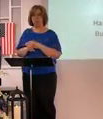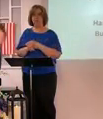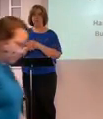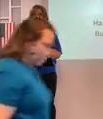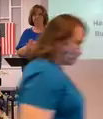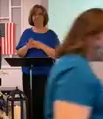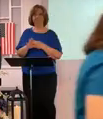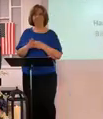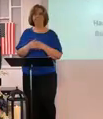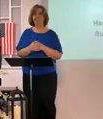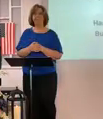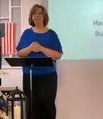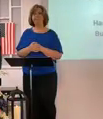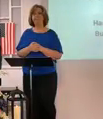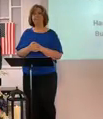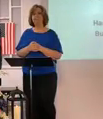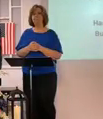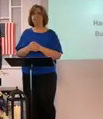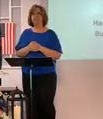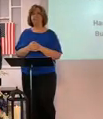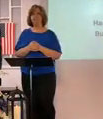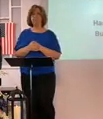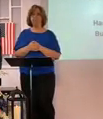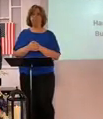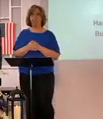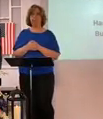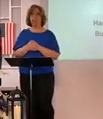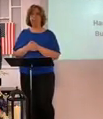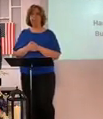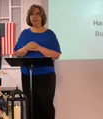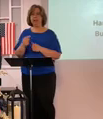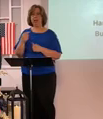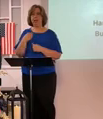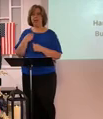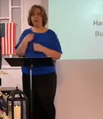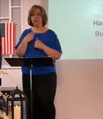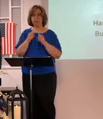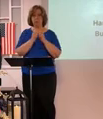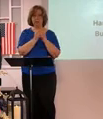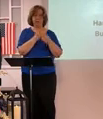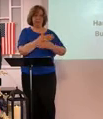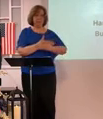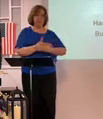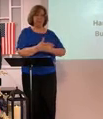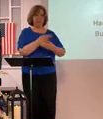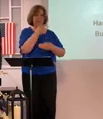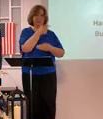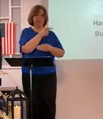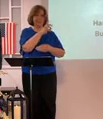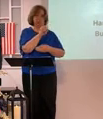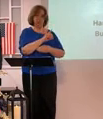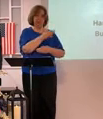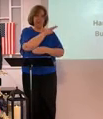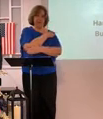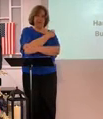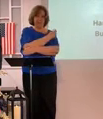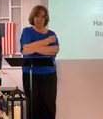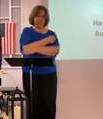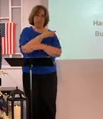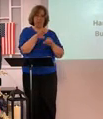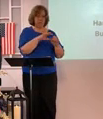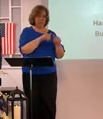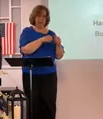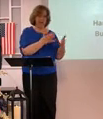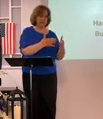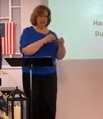And like she said, I spent the whole time with him, and they were doing everything they possibly